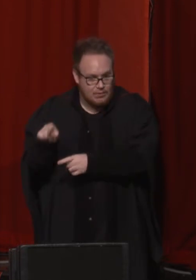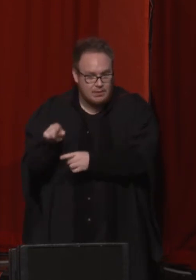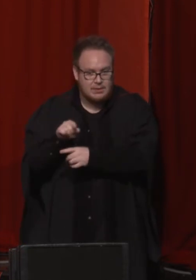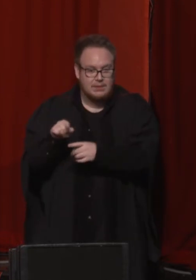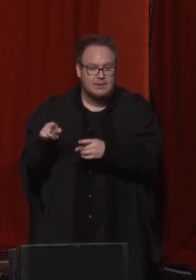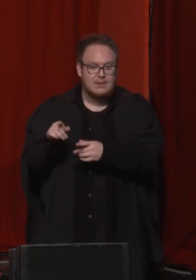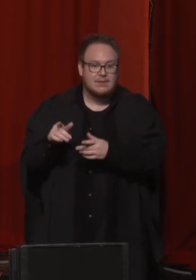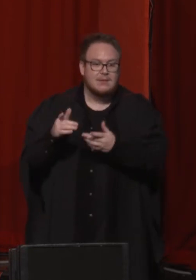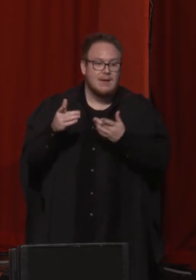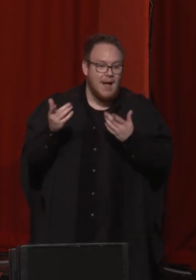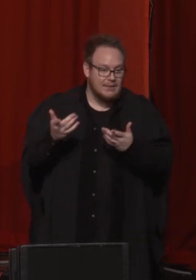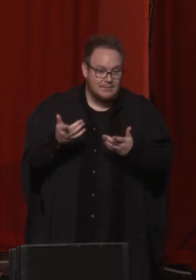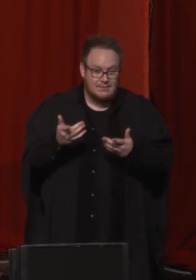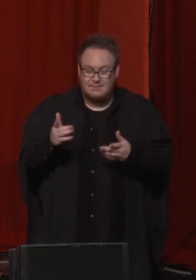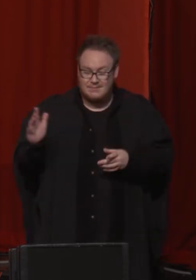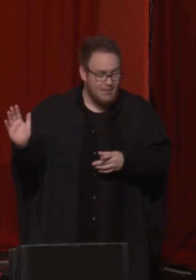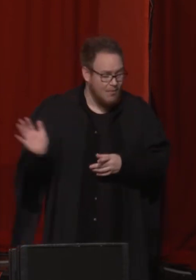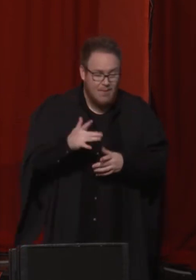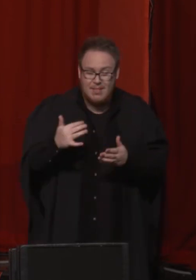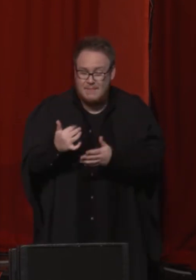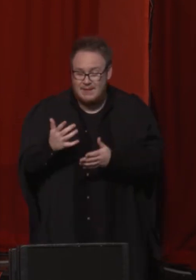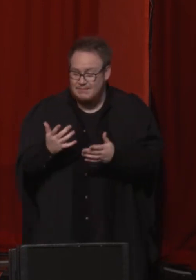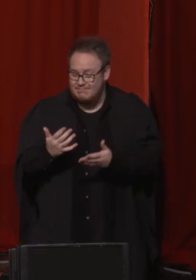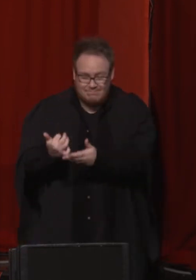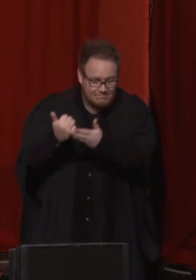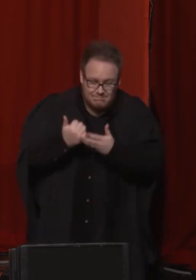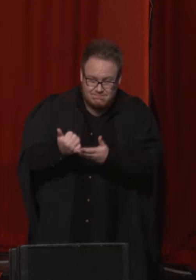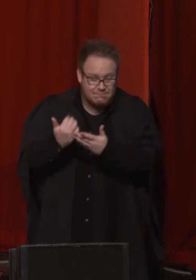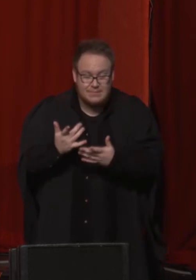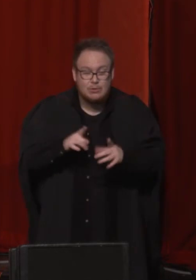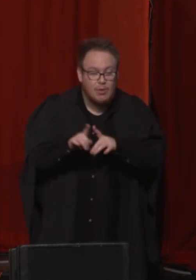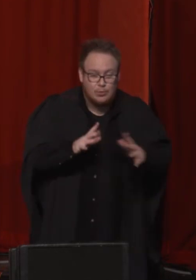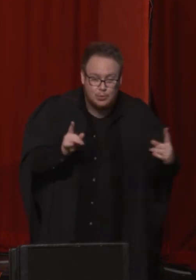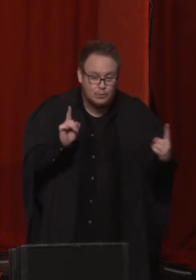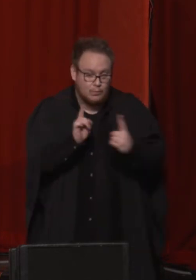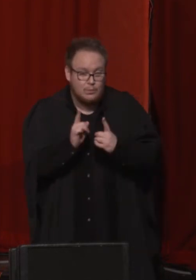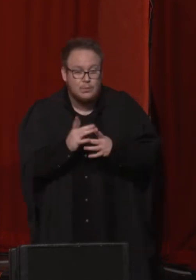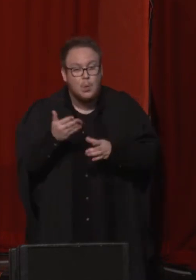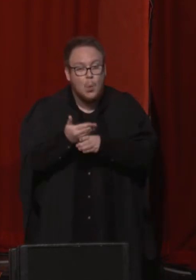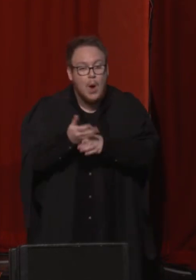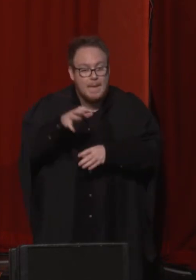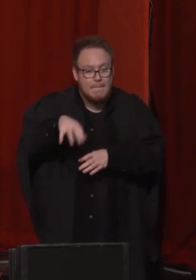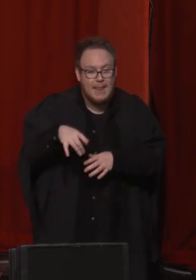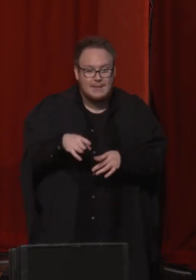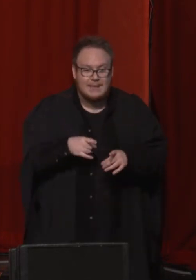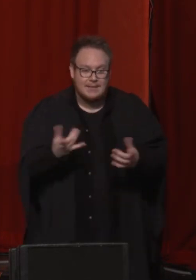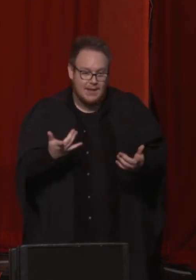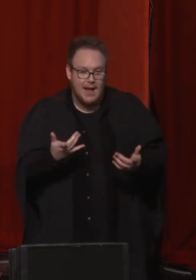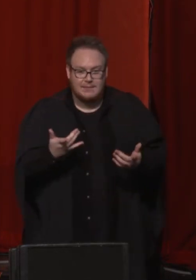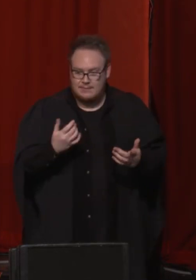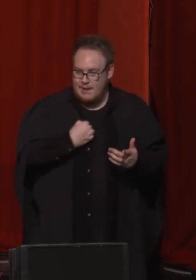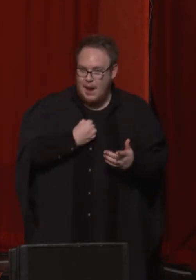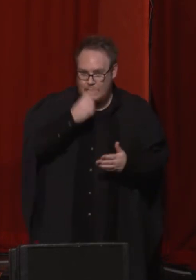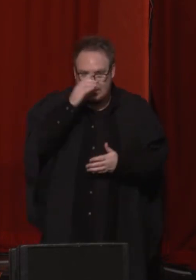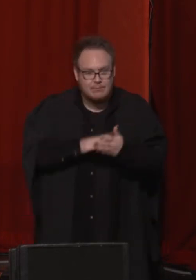Joe Uncles have always gone above and beyond to join our workplaces and ensure our experience as staffs has been the most rewarding